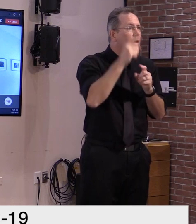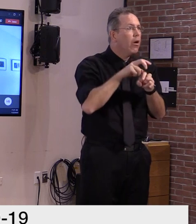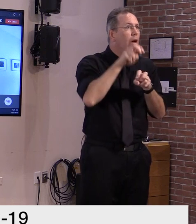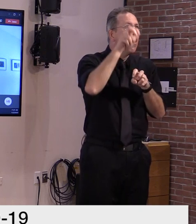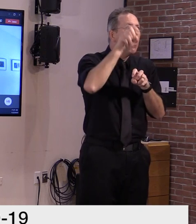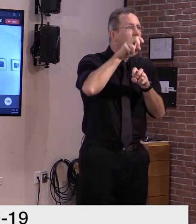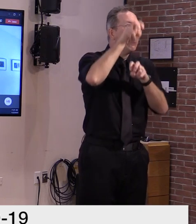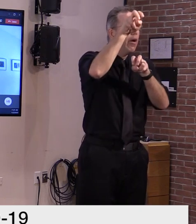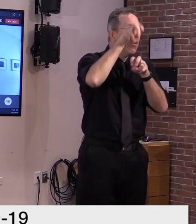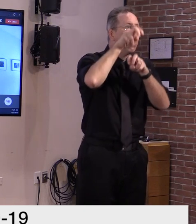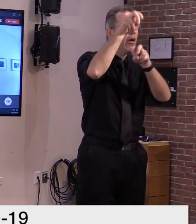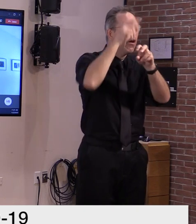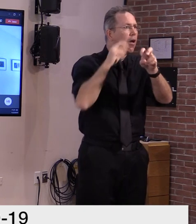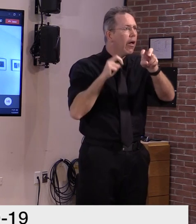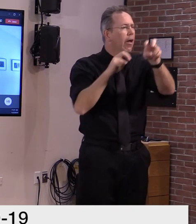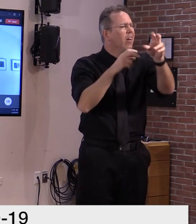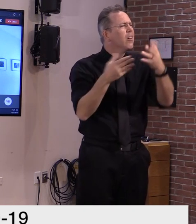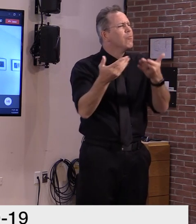you're sick.